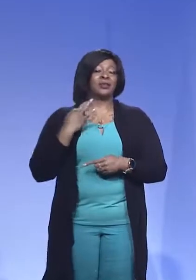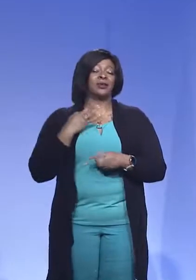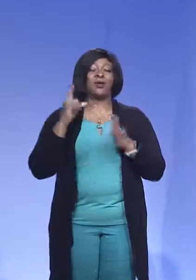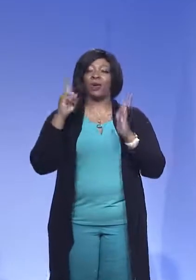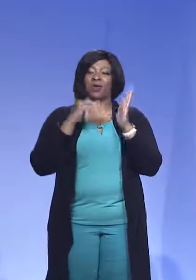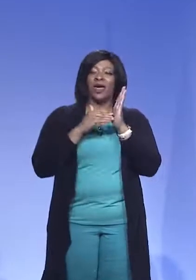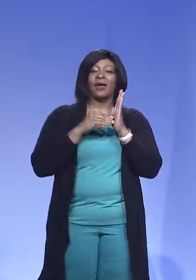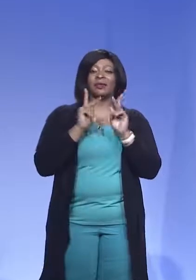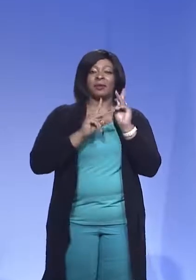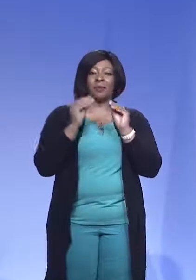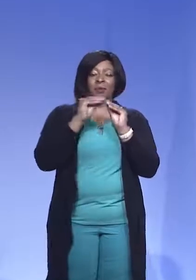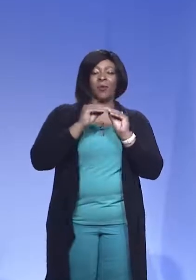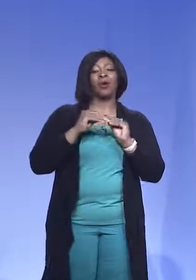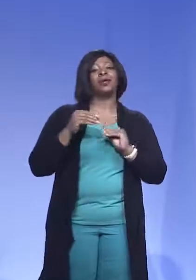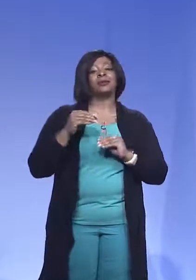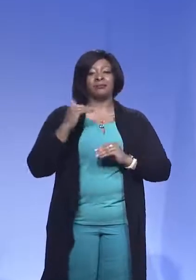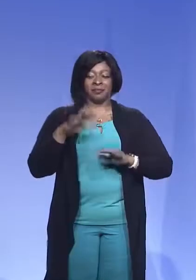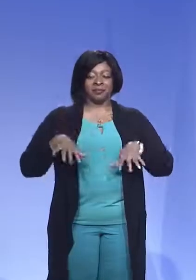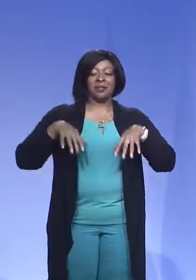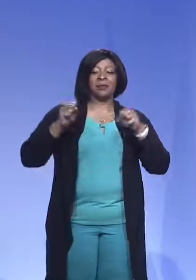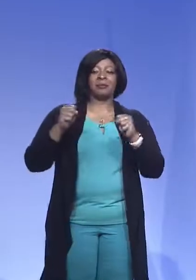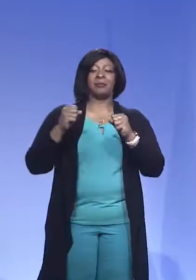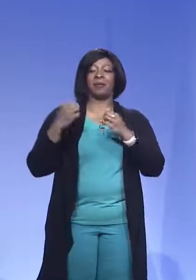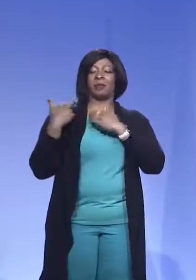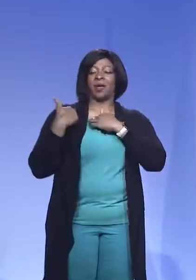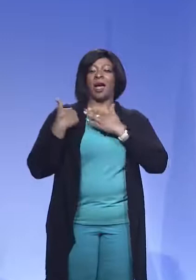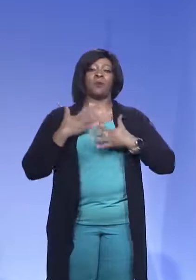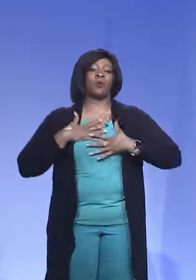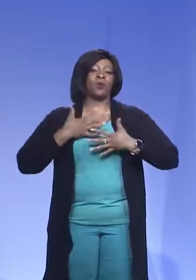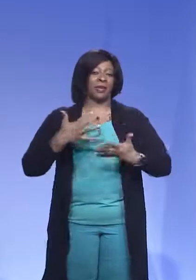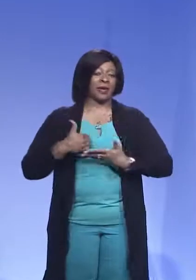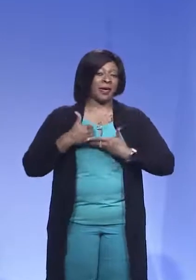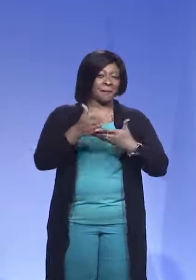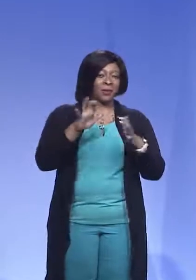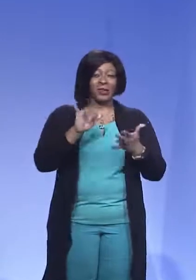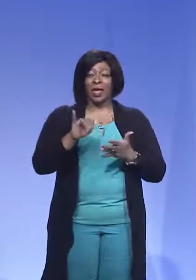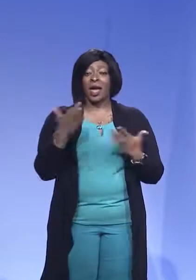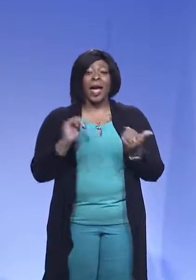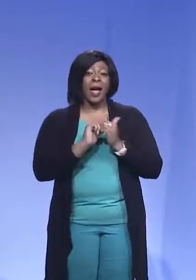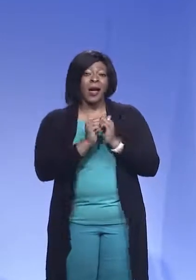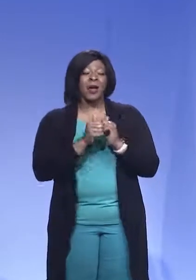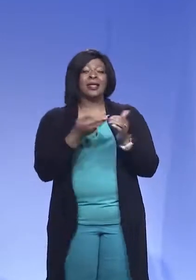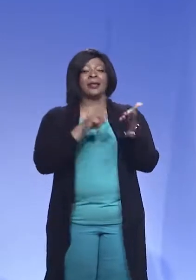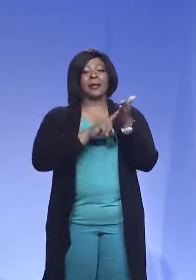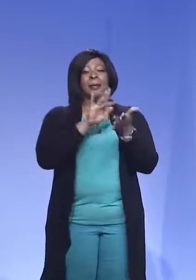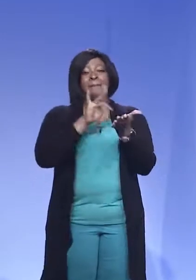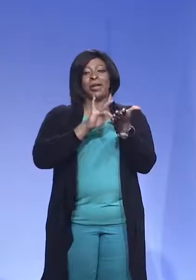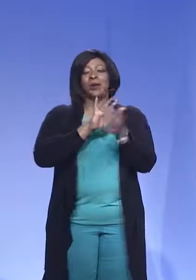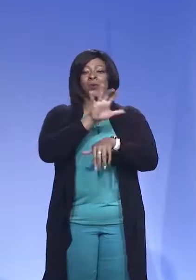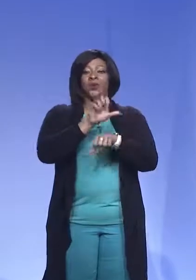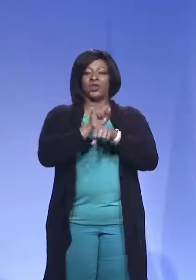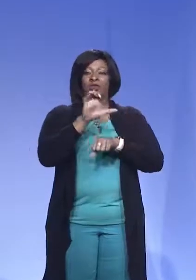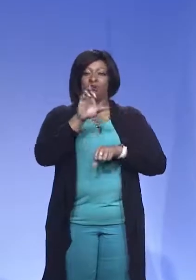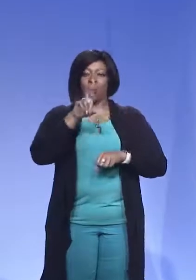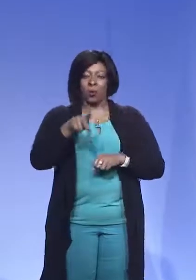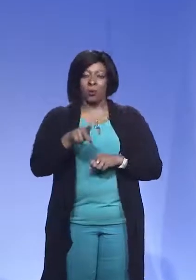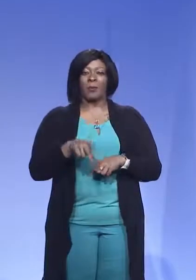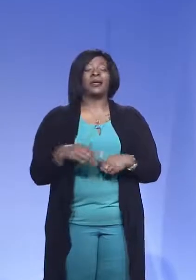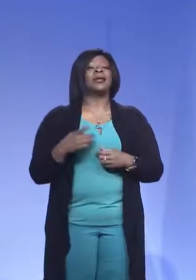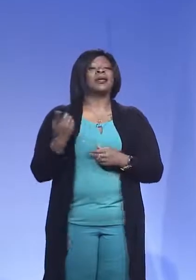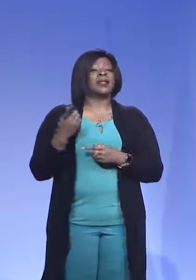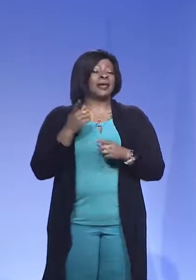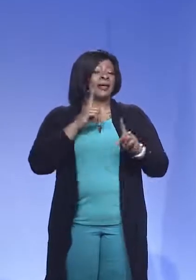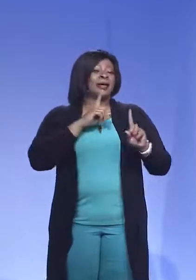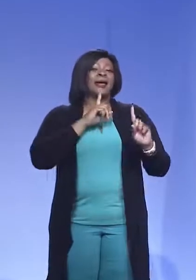have stepped forward now to say, I'm willing to help. And they've done that by signing up for the Medical Reserve Corps. They've come and answered